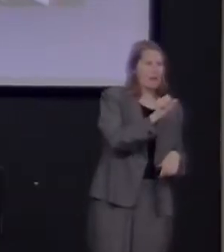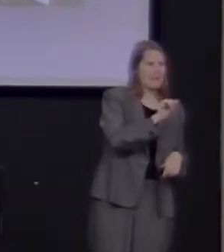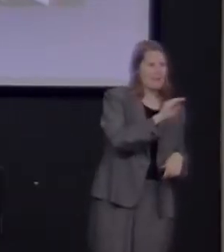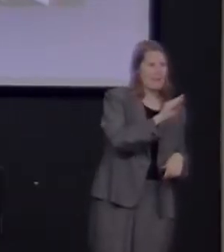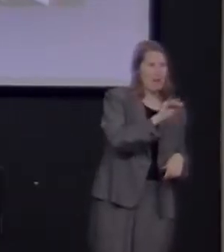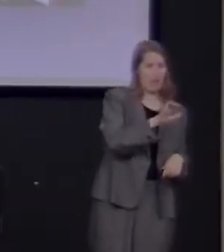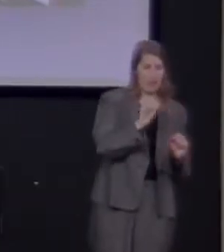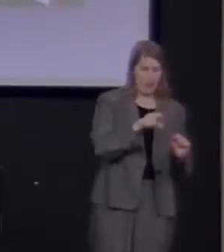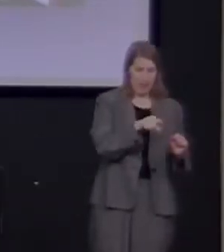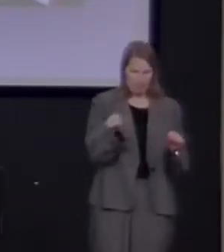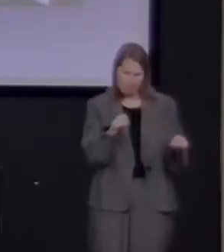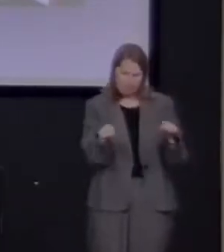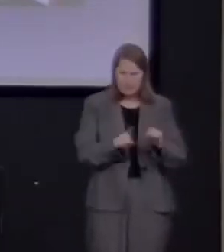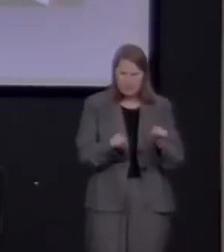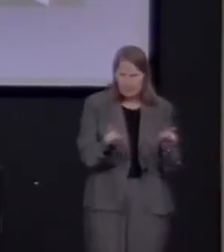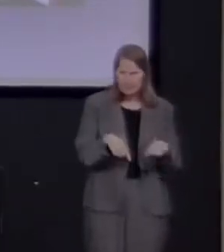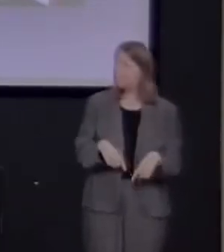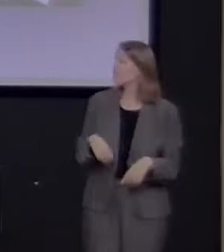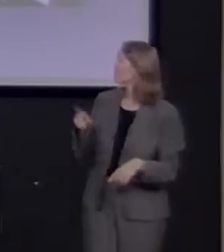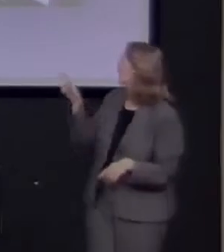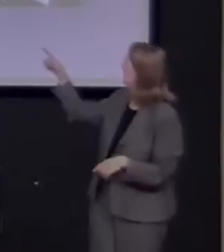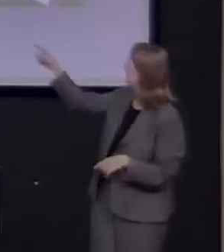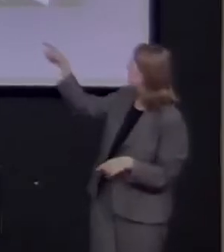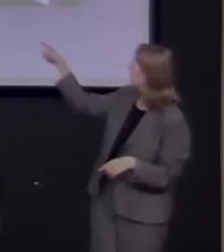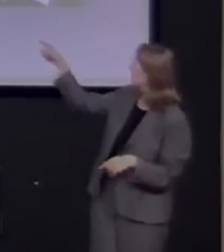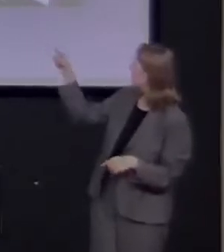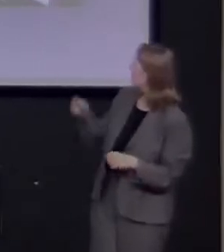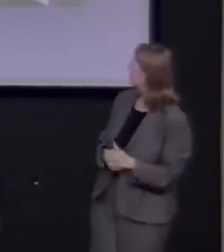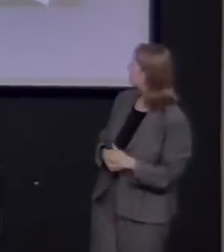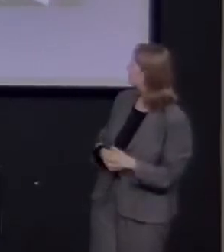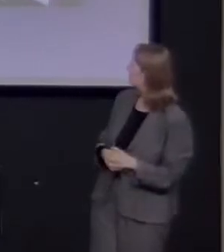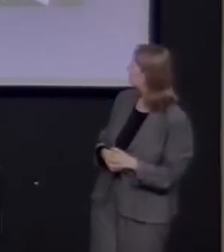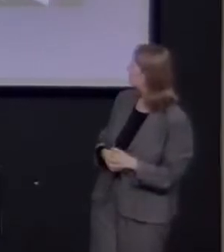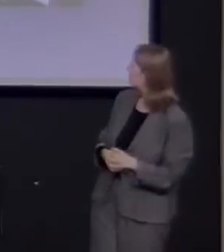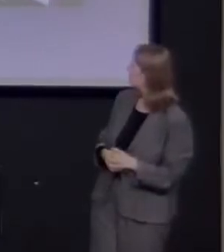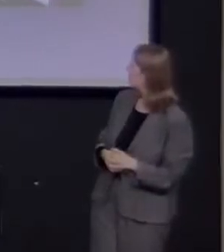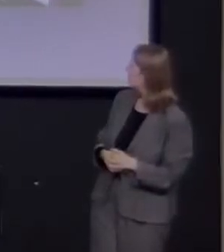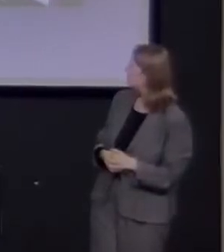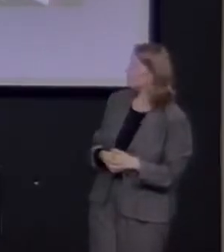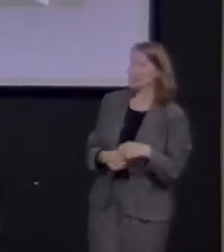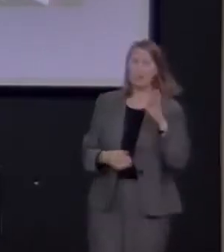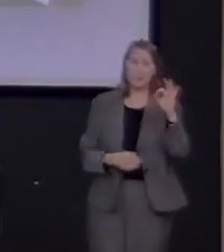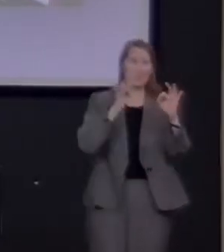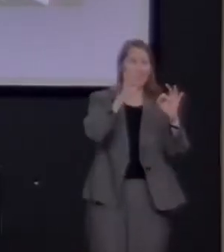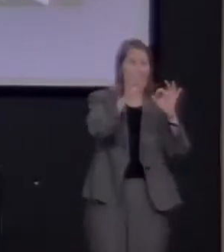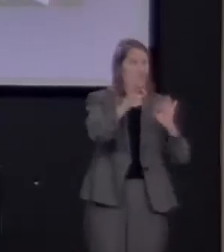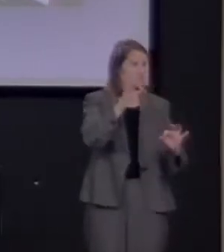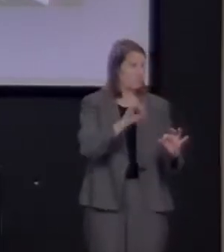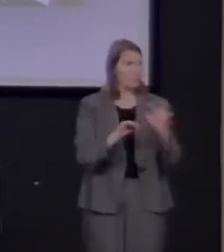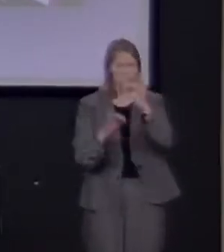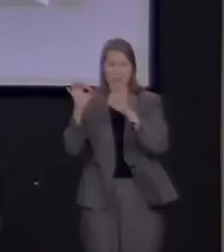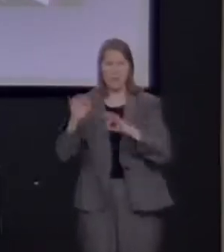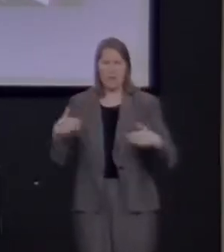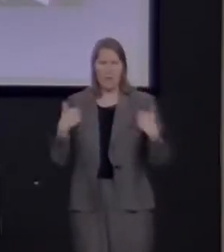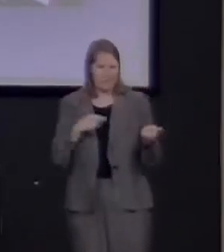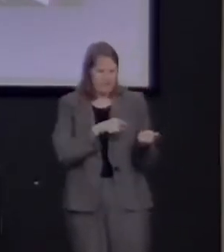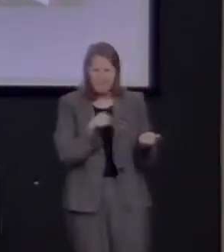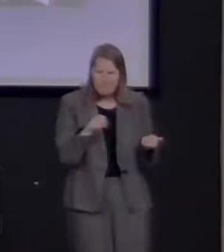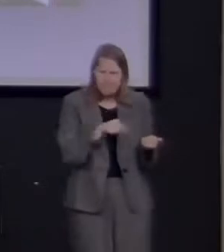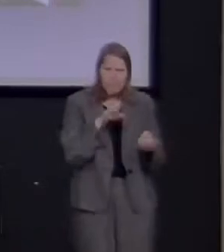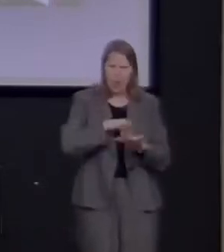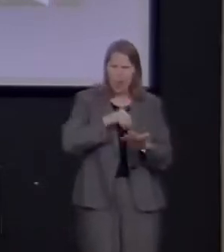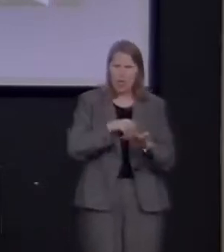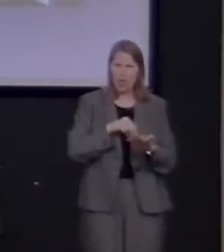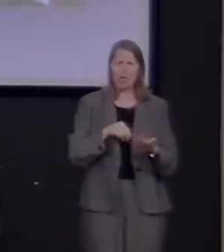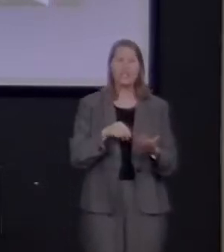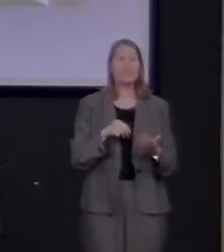numbers. So for example, as you can see in this display, the dots. So the monkeys learned how to first